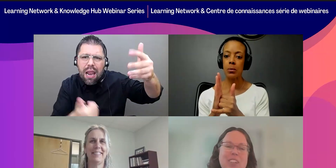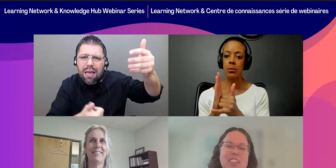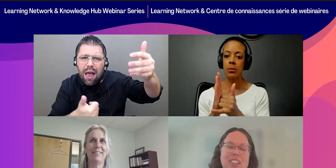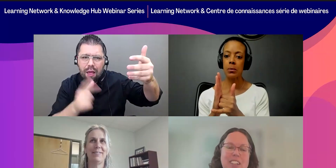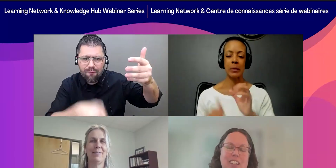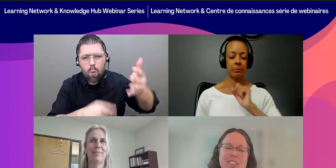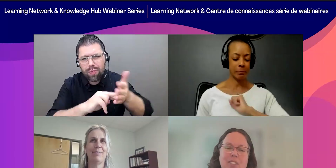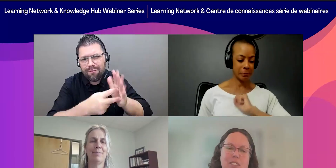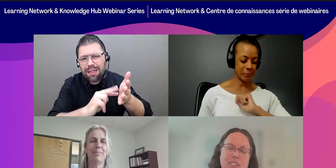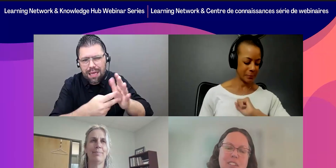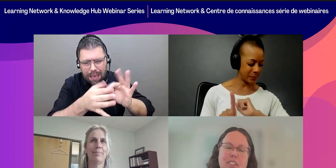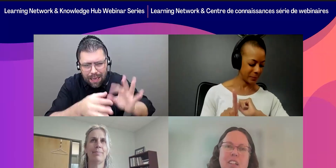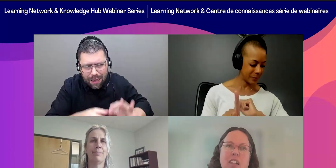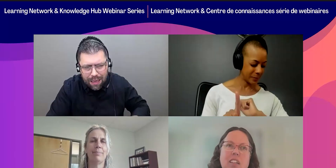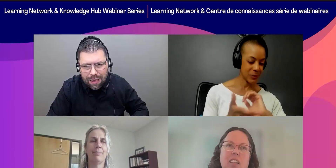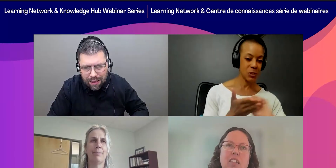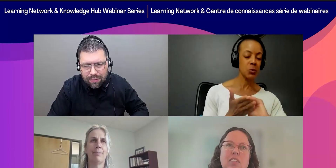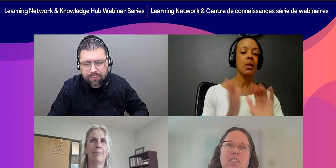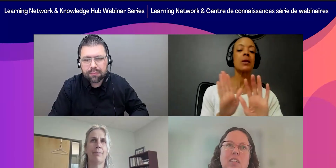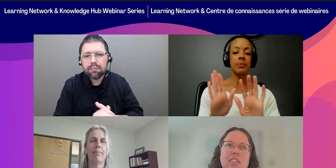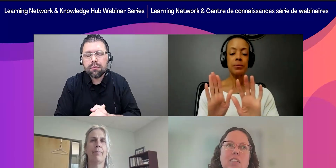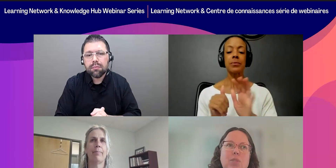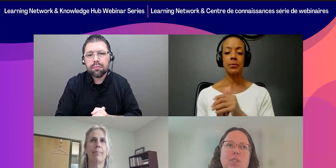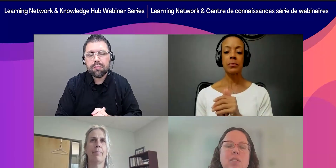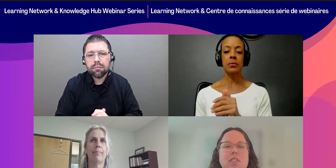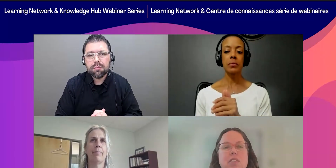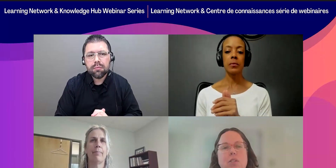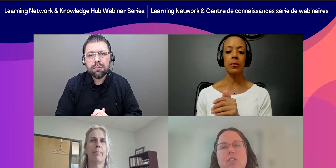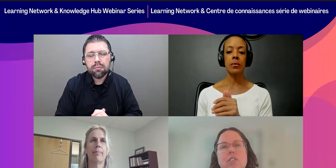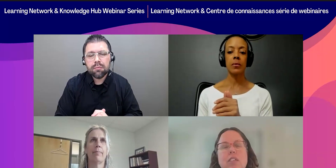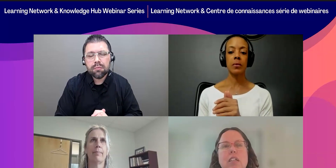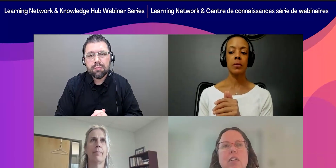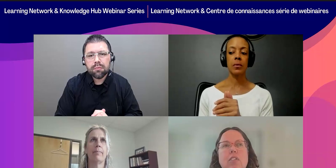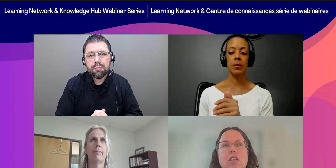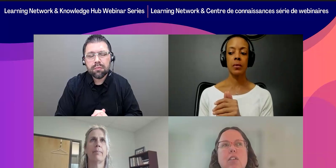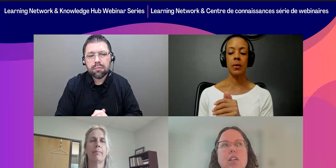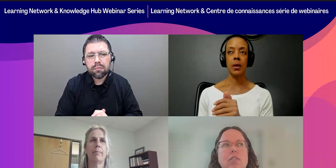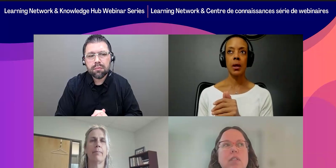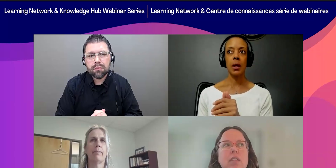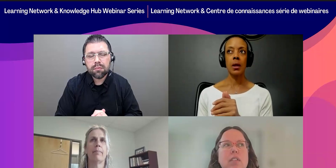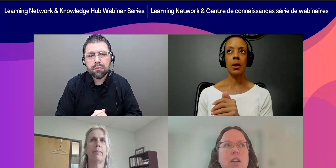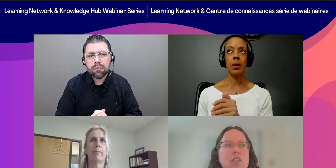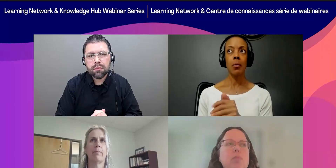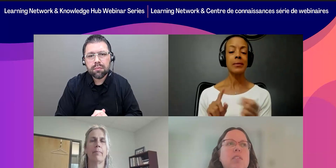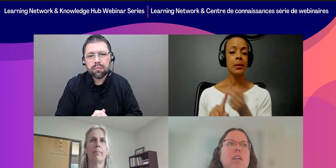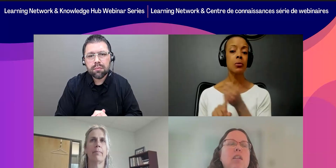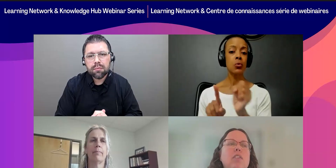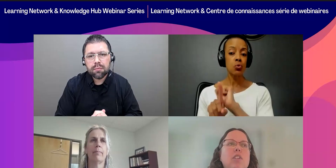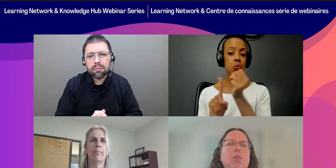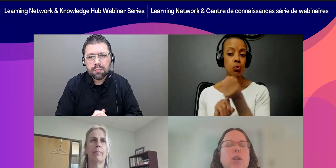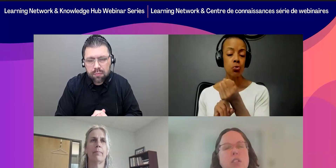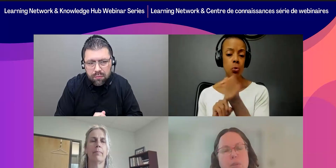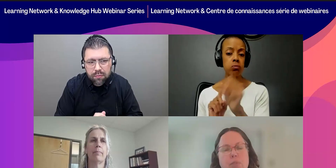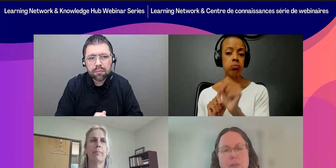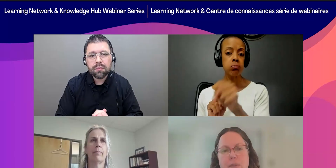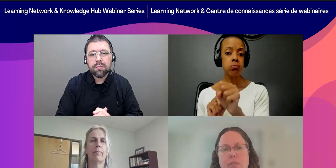excuse me, a little less focus on that it's an abusive situation, and in a lot of times